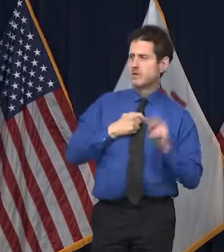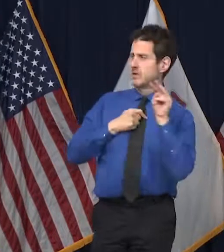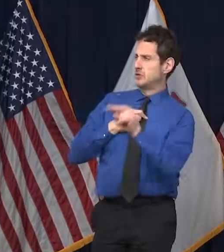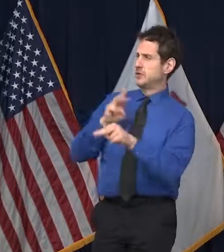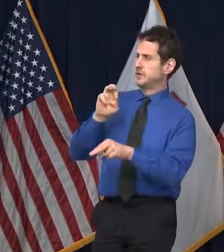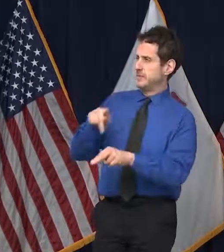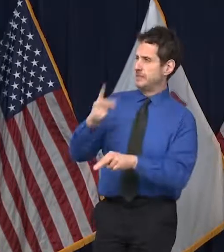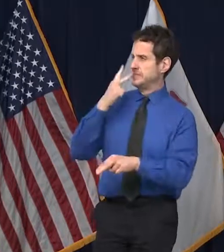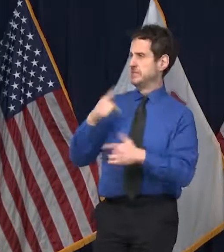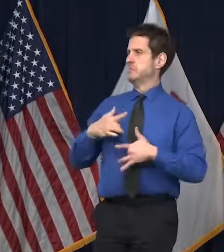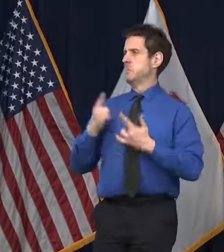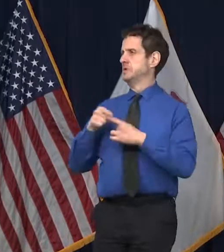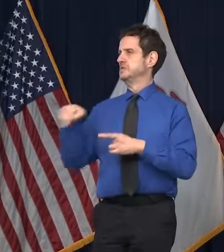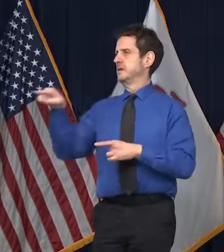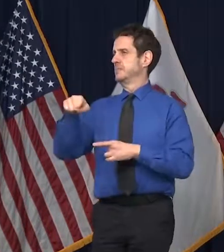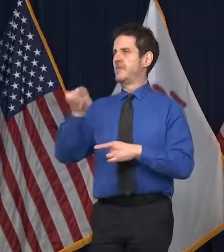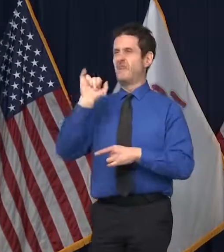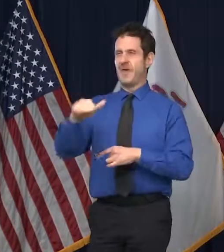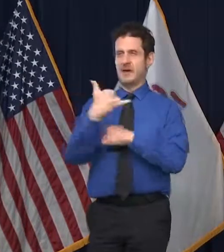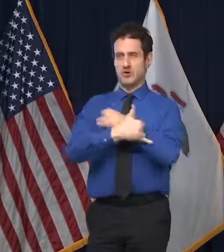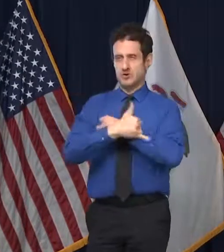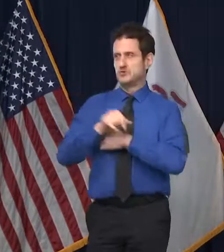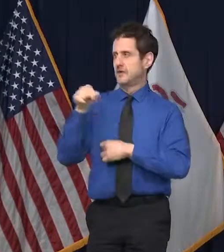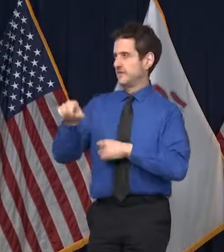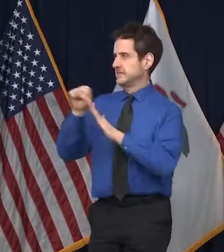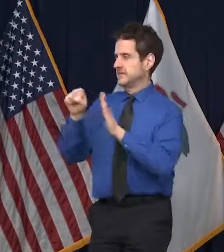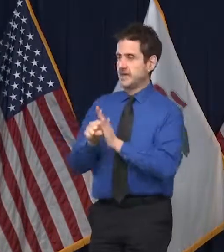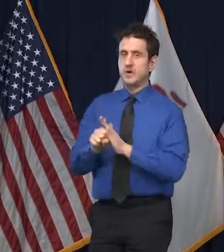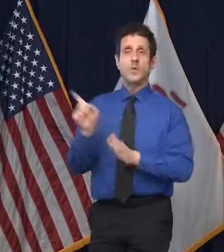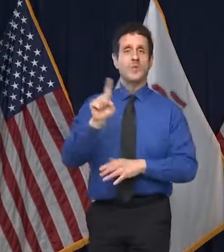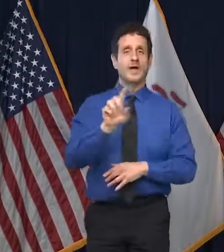to see what's going on around the world. This is available at